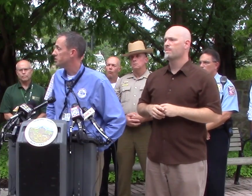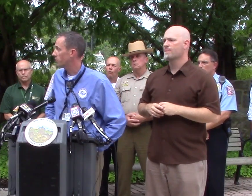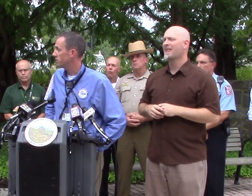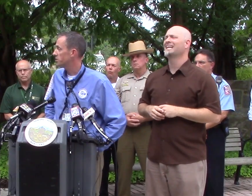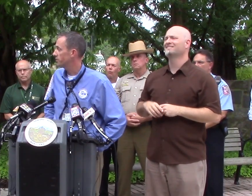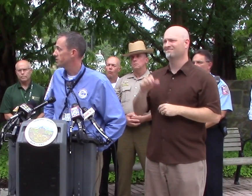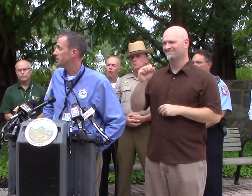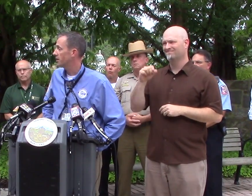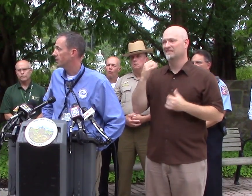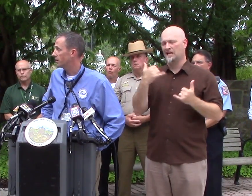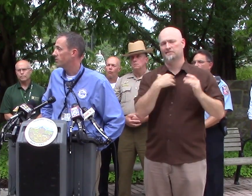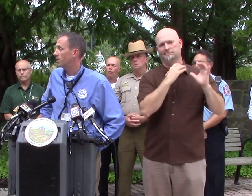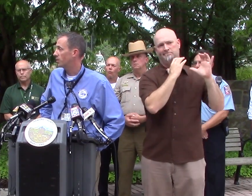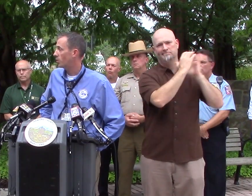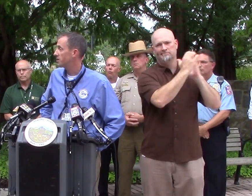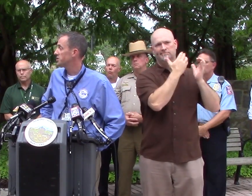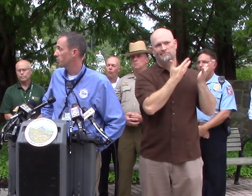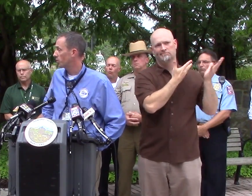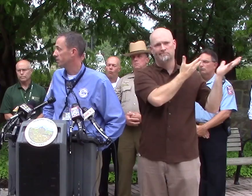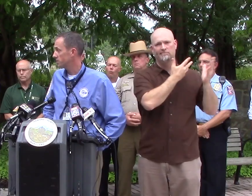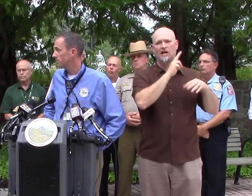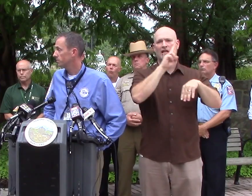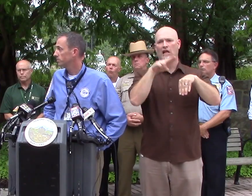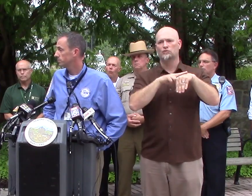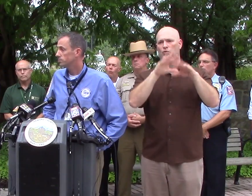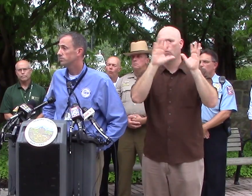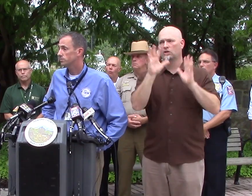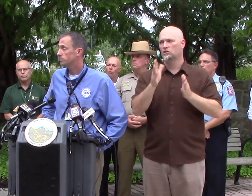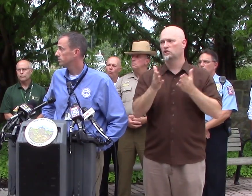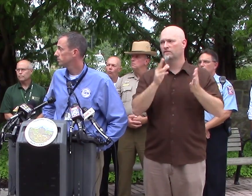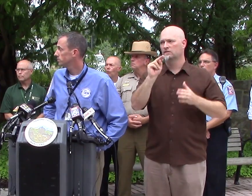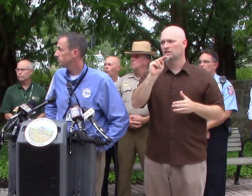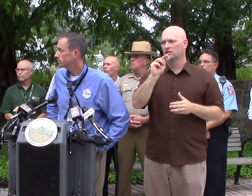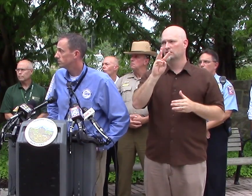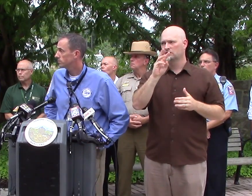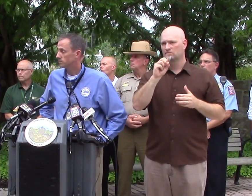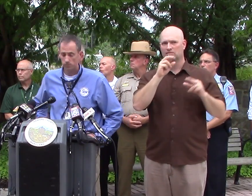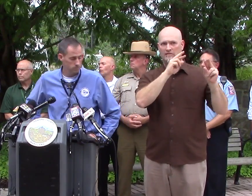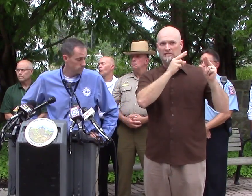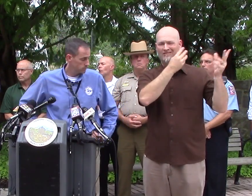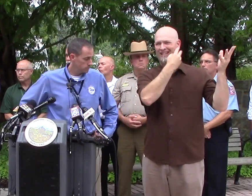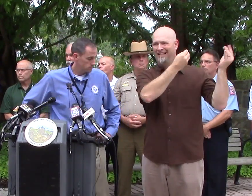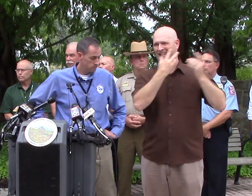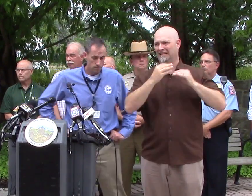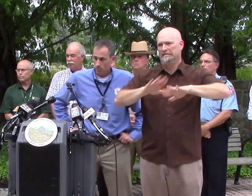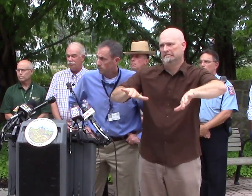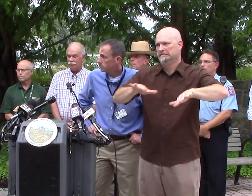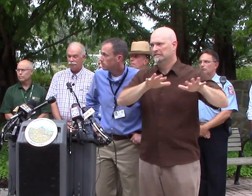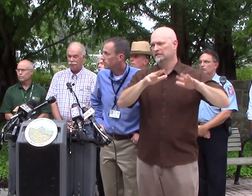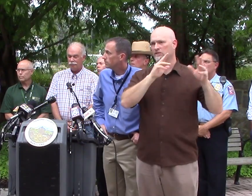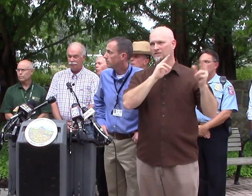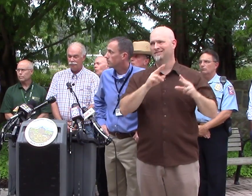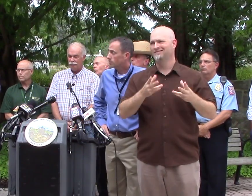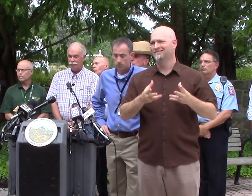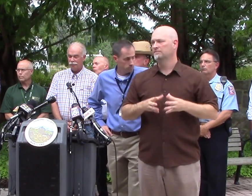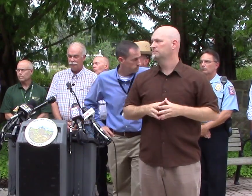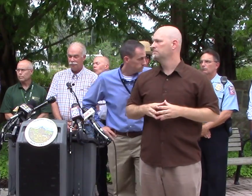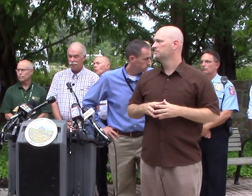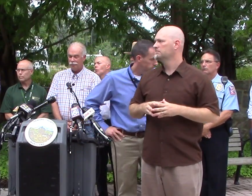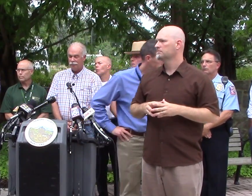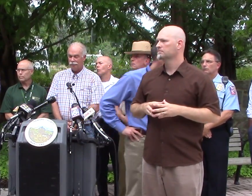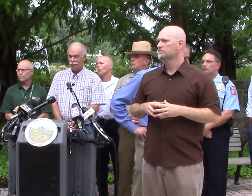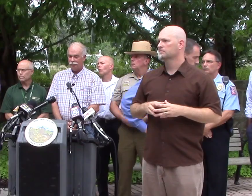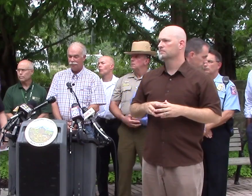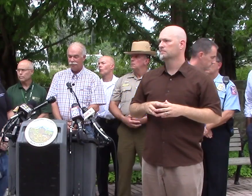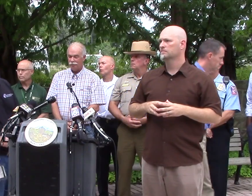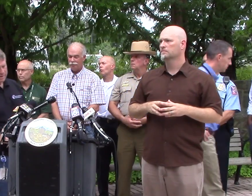tuned to National Weather Service watches and warnings. Mr. Kittleman, could you put this flood in perspective? We